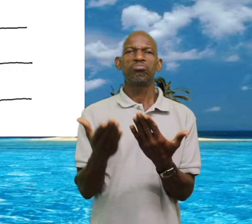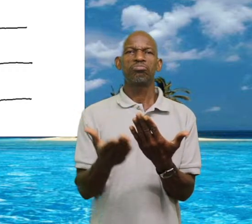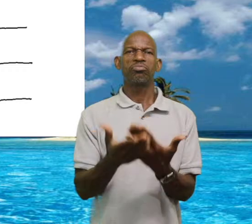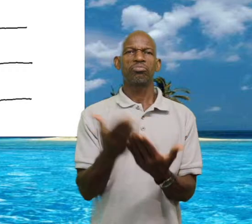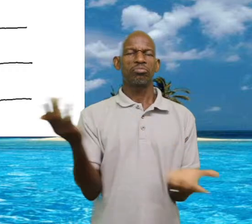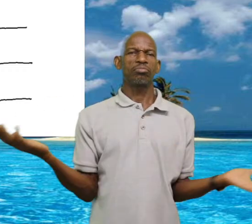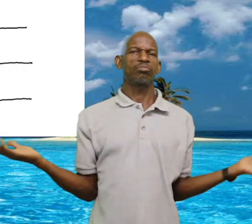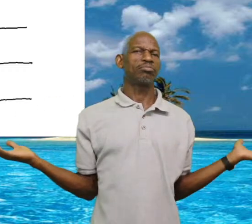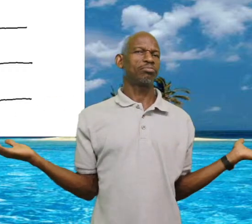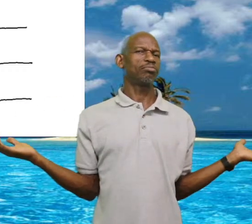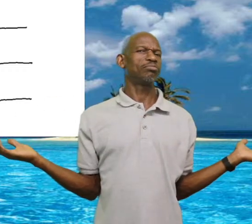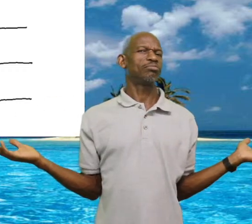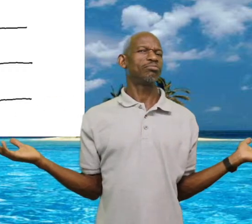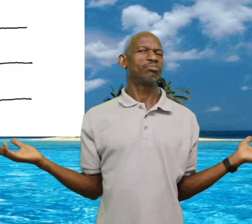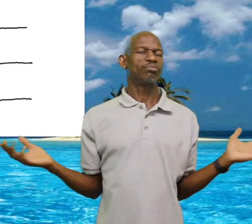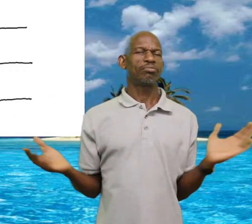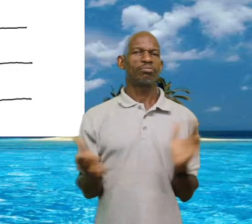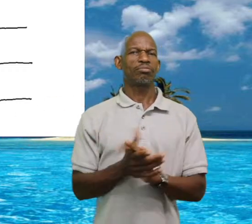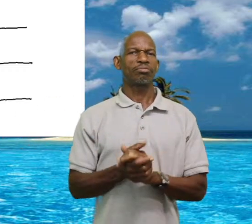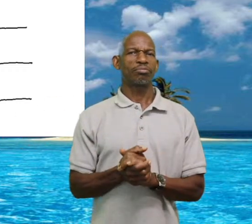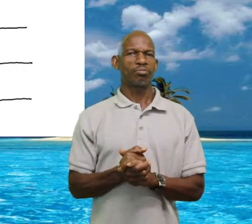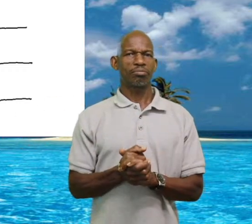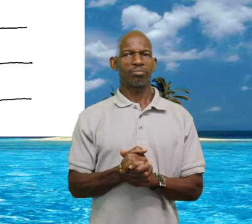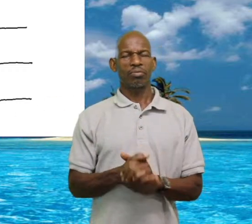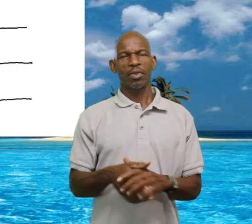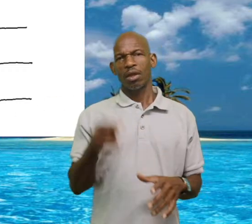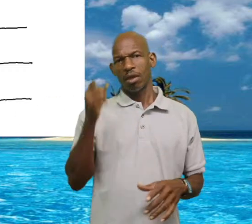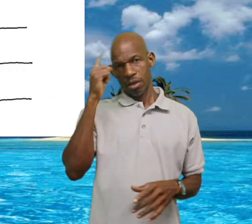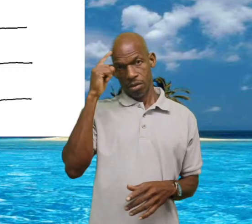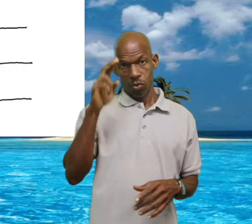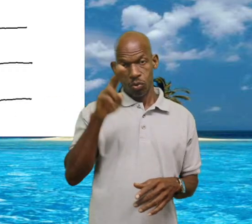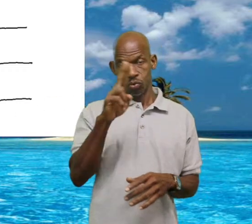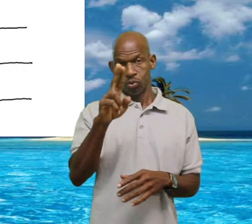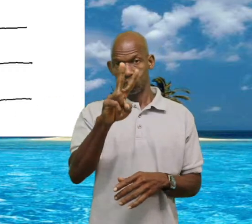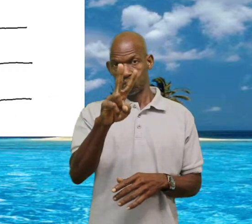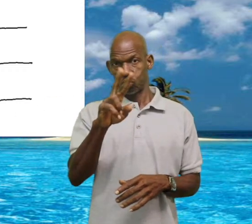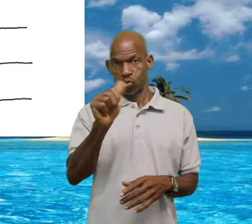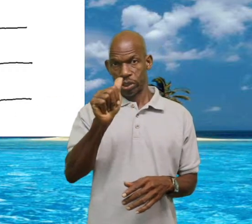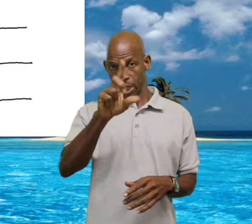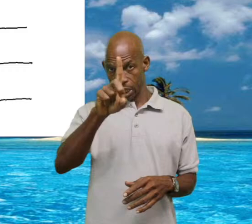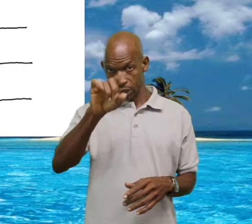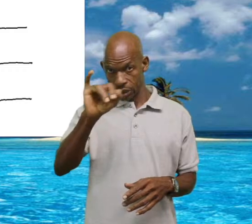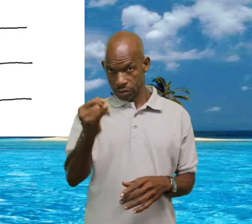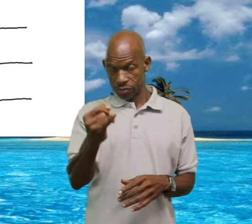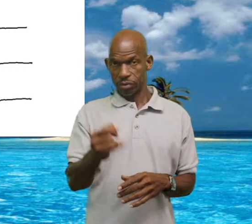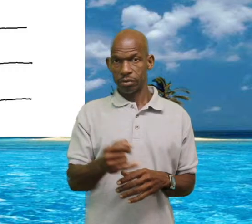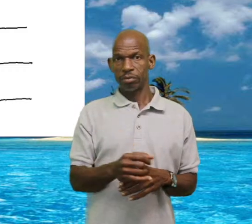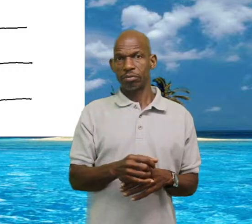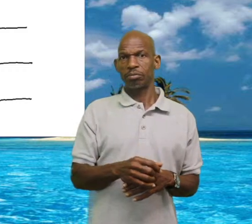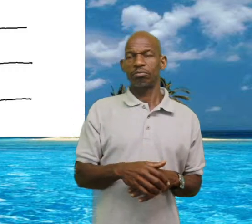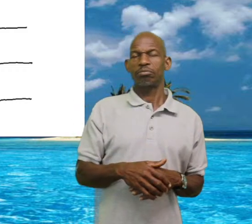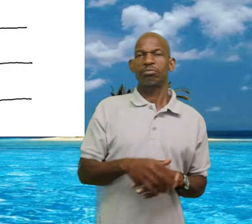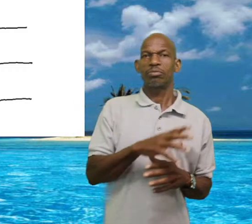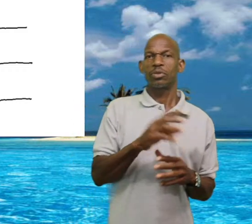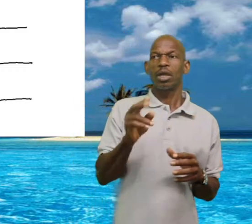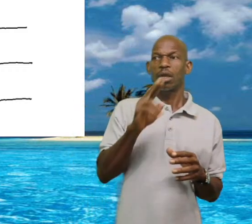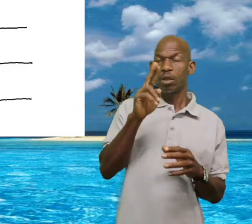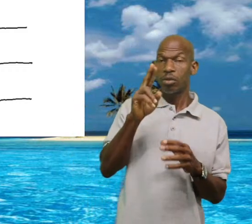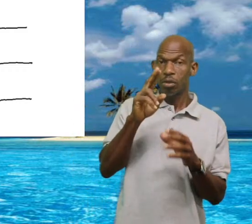your sentences. Remember, you're using 2 adjectives in the sentence, right? And look at the order in which way you put in the adjectives,